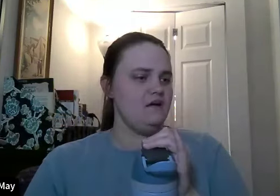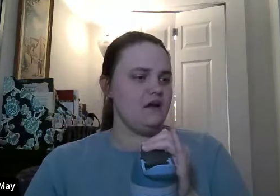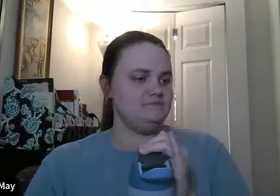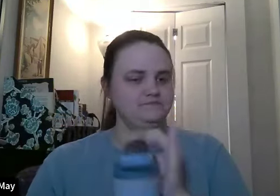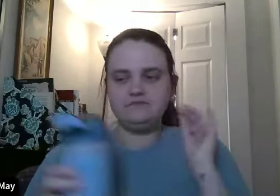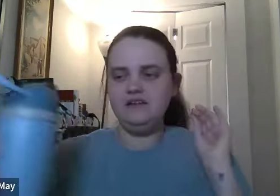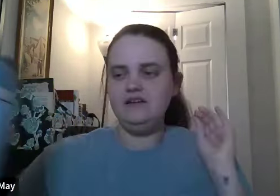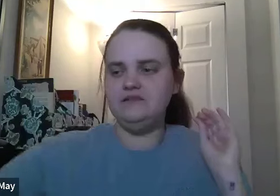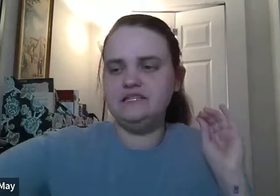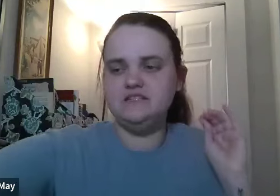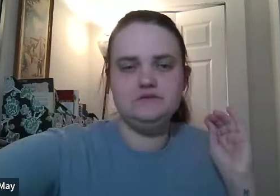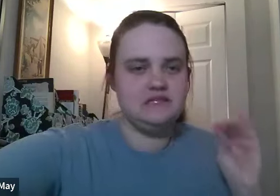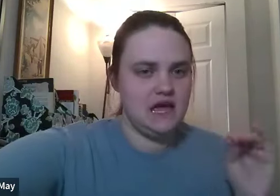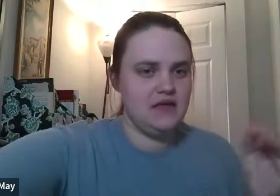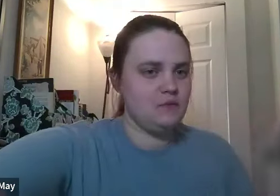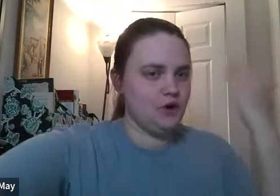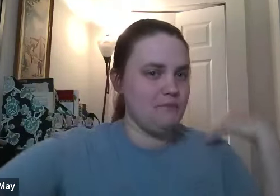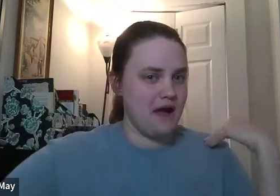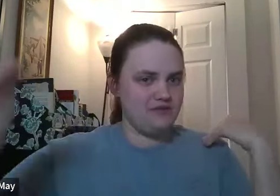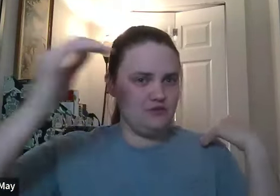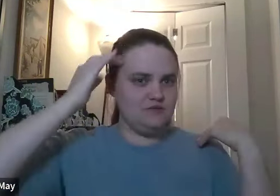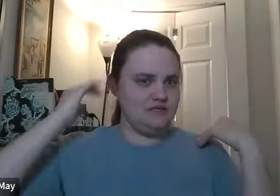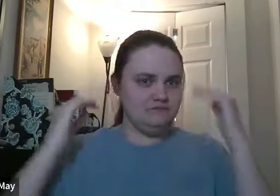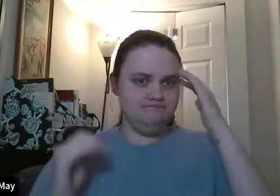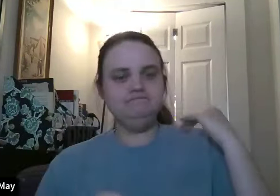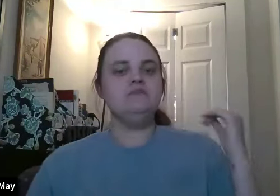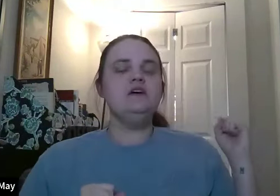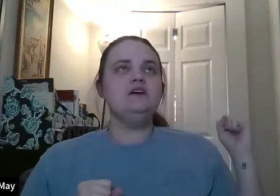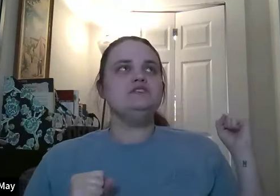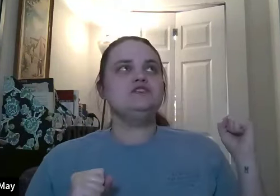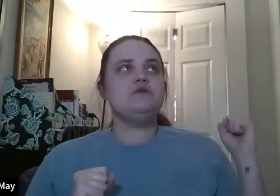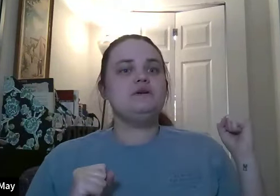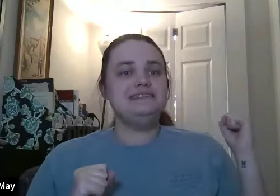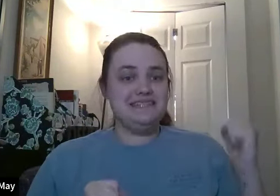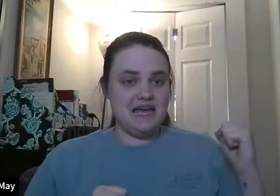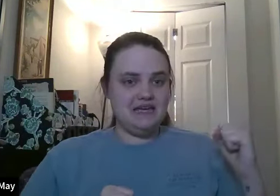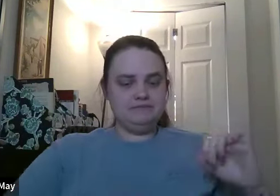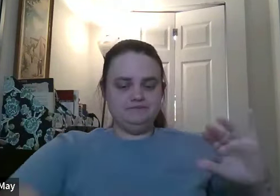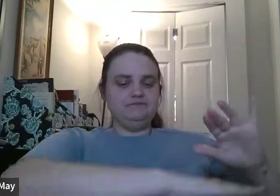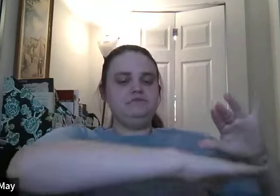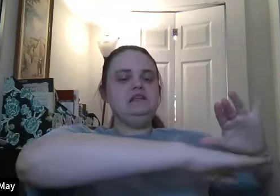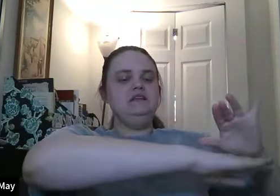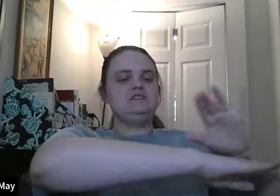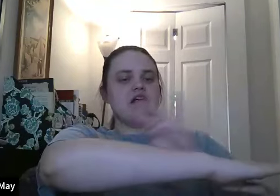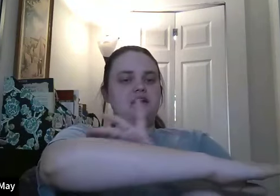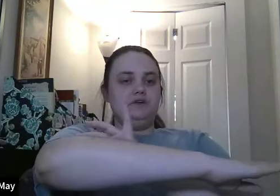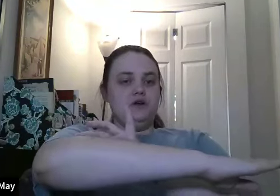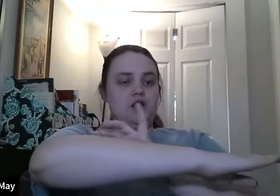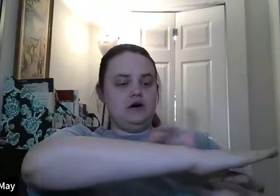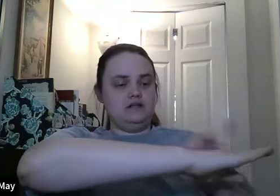Okay, let's do day and then we'll go back through the ones we did. So day is going to have your